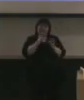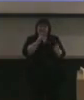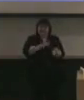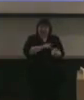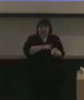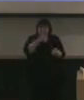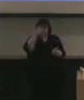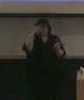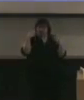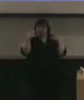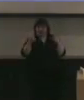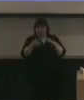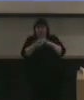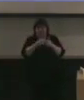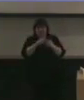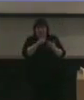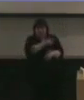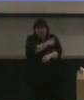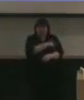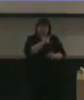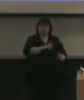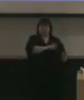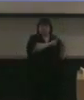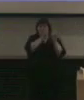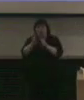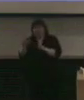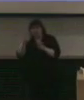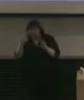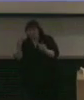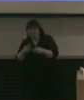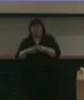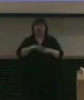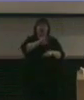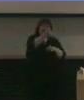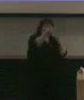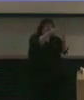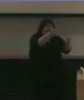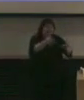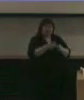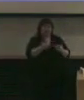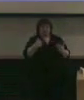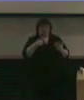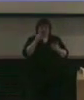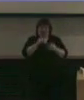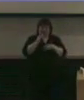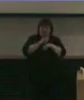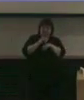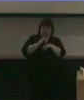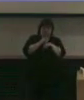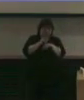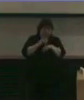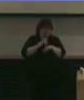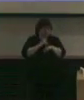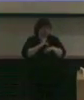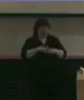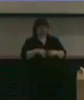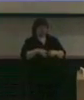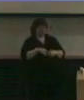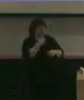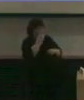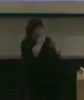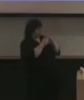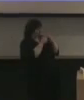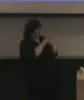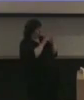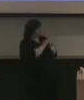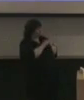sometimes you have to go to the room itself. Sometimes you have to go off the unit. You don't have that resource. Right. So one of the problems with health